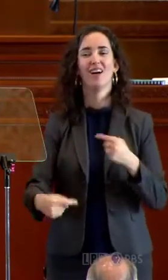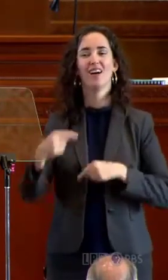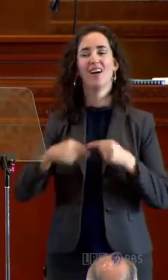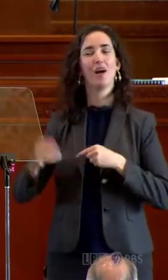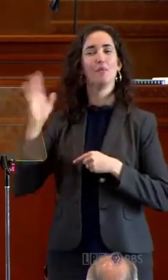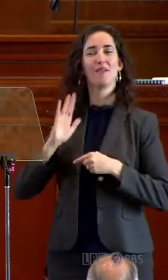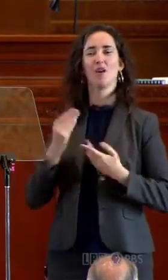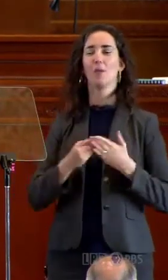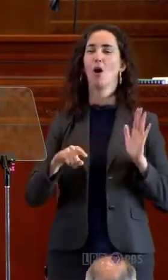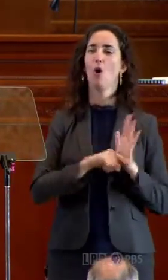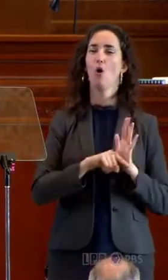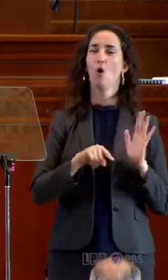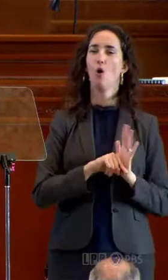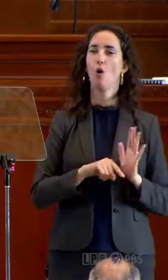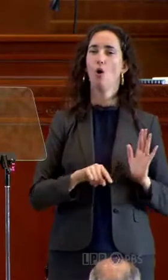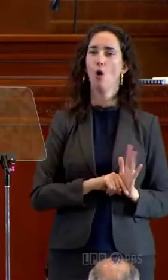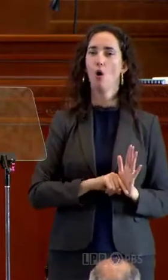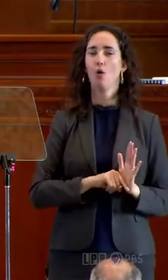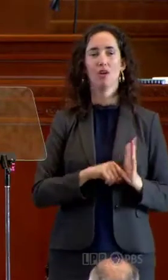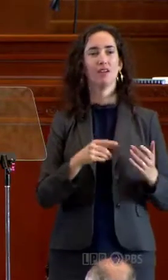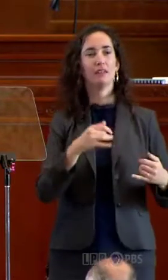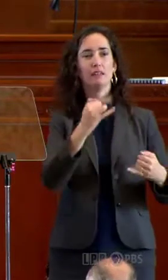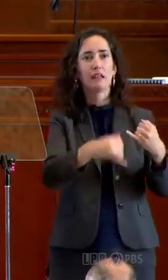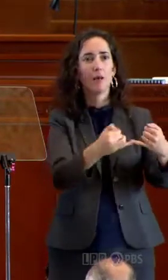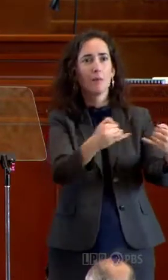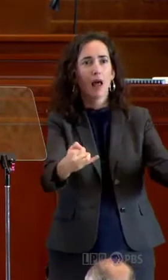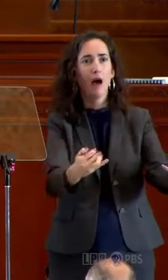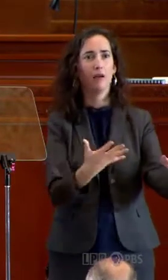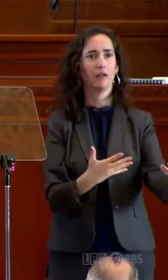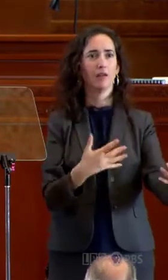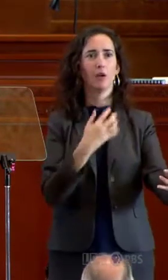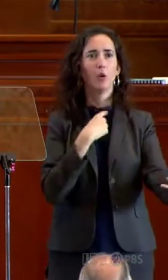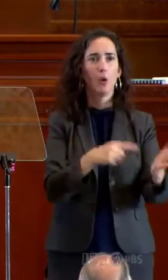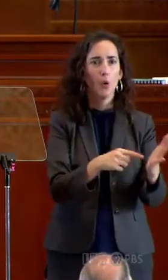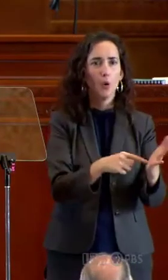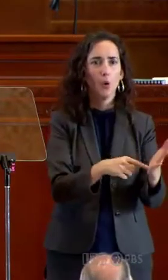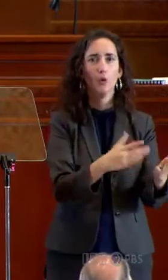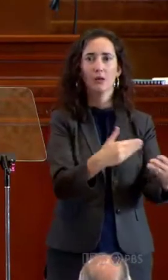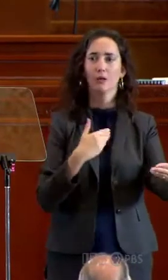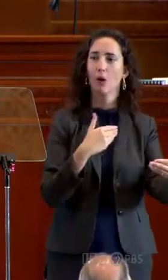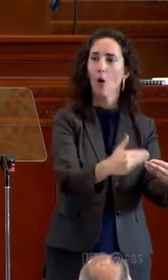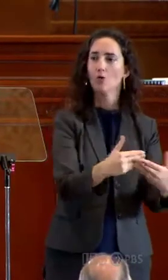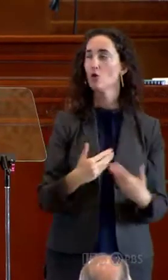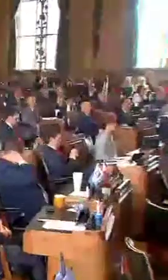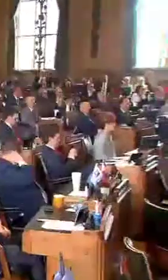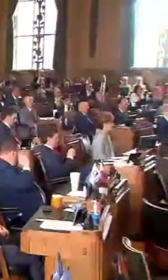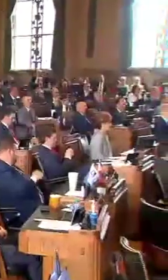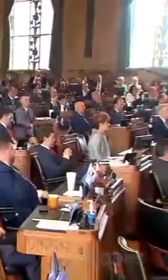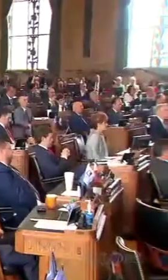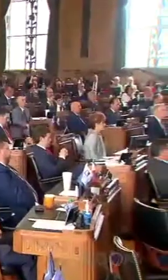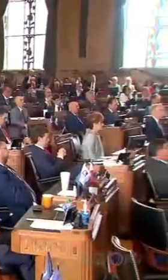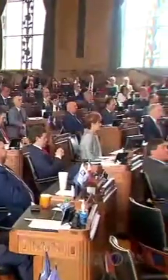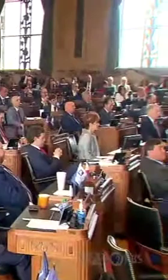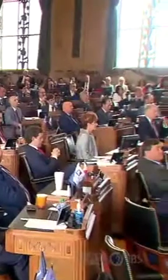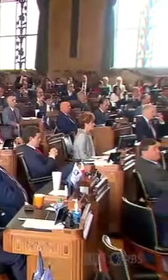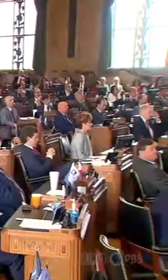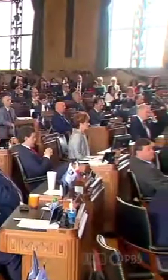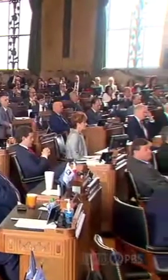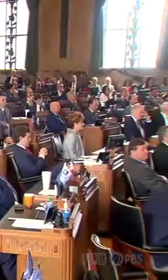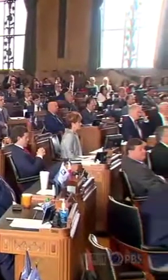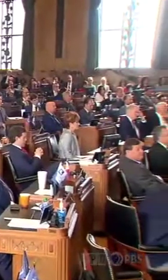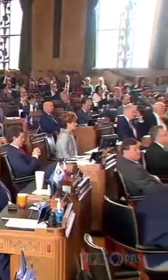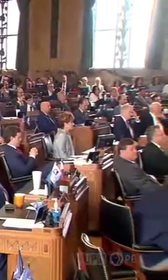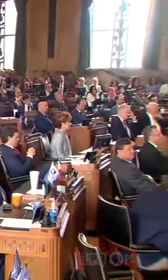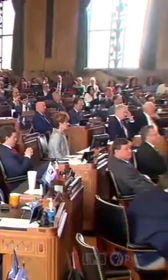of deficits, fiscal cliffs, and one-time dollars for recurring expenditures. And we will continue to be focused on